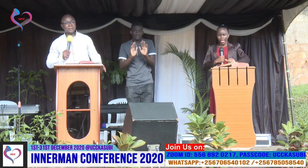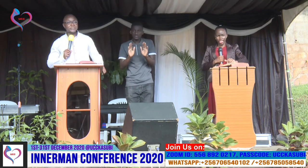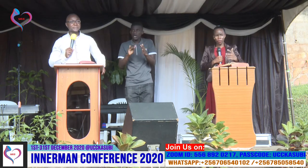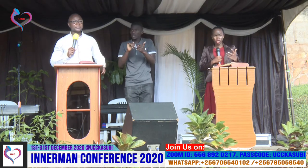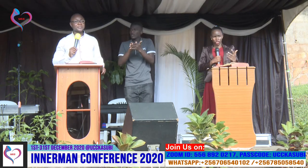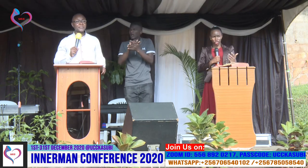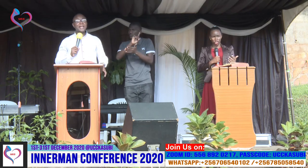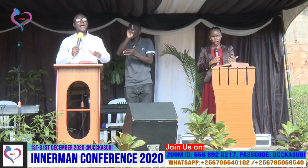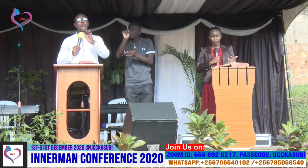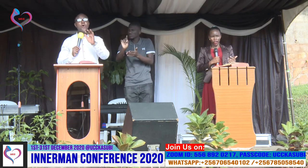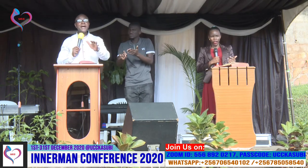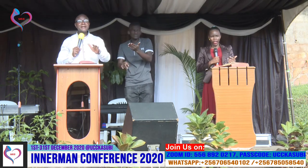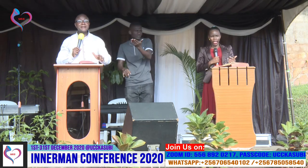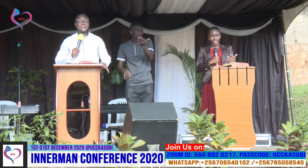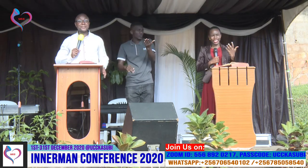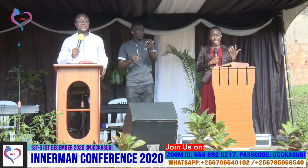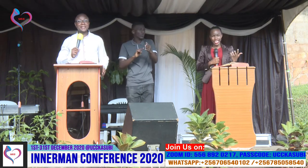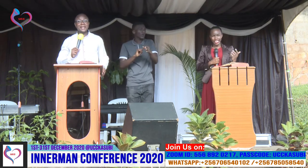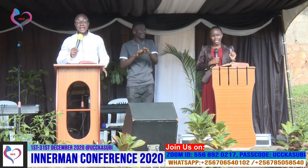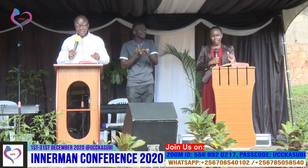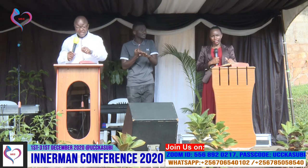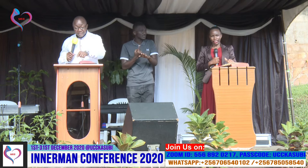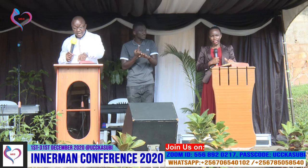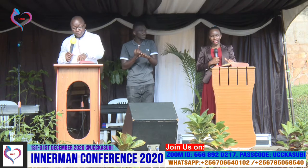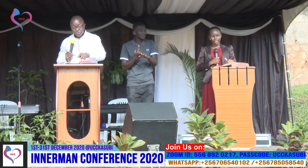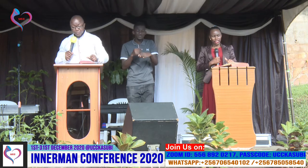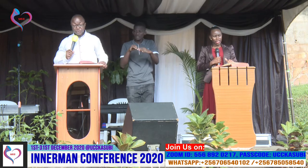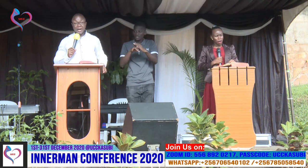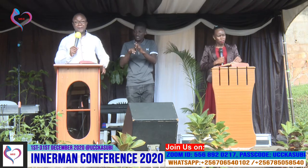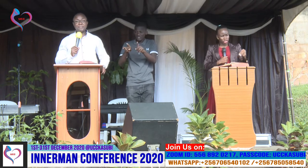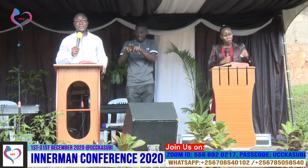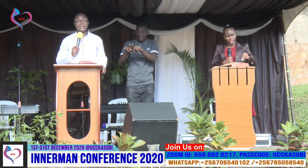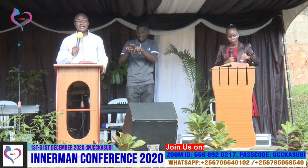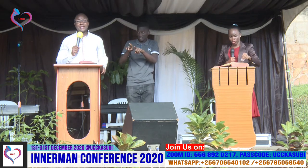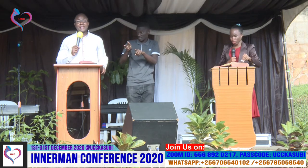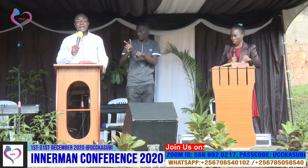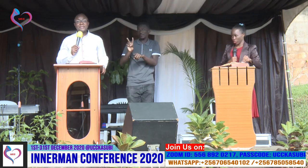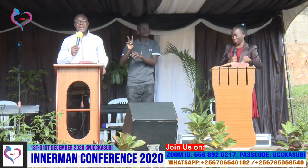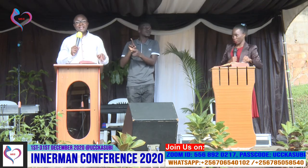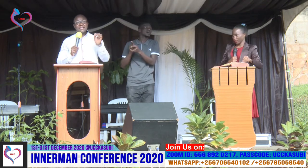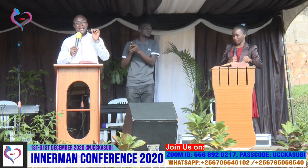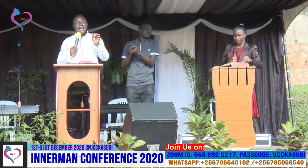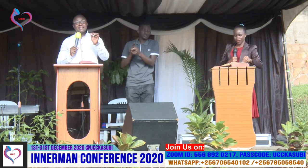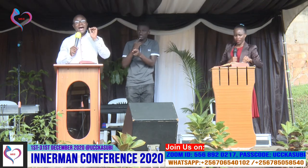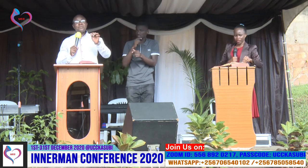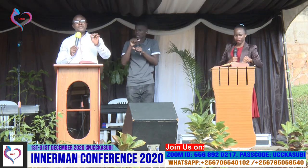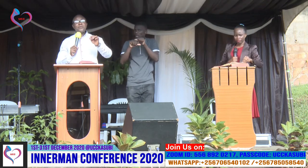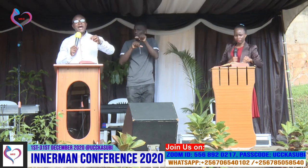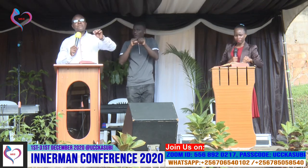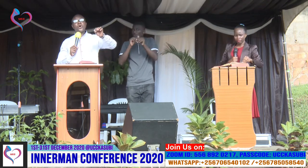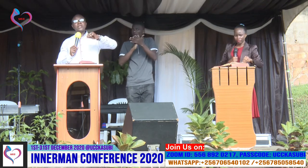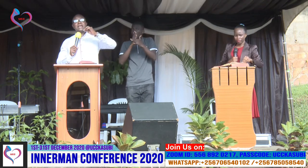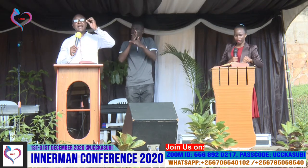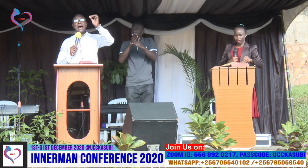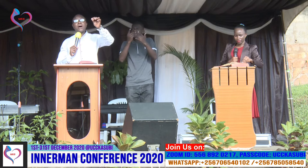question comes, when? In this same scripture, they tell us after